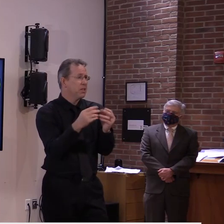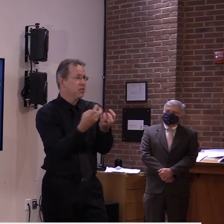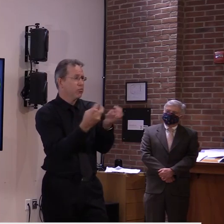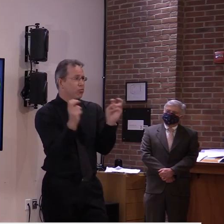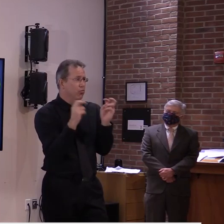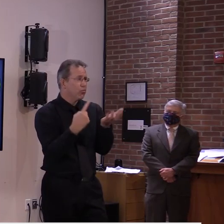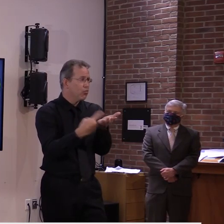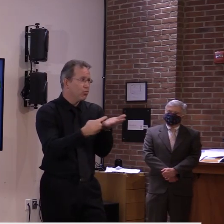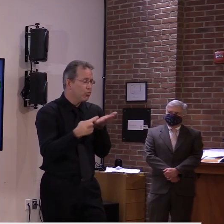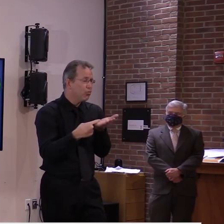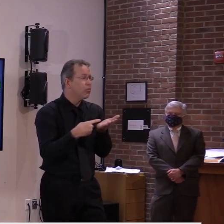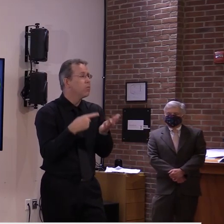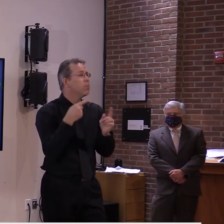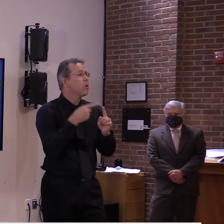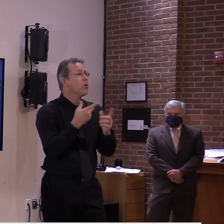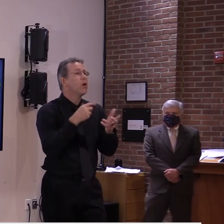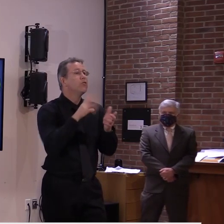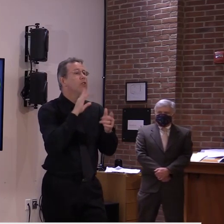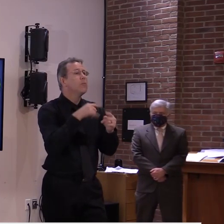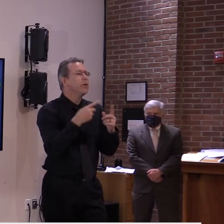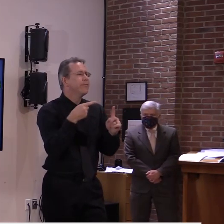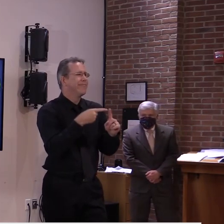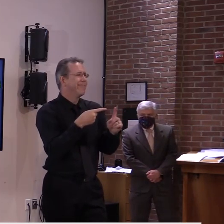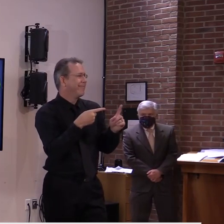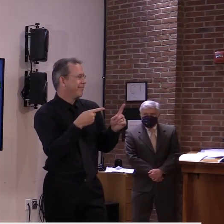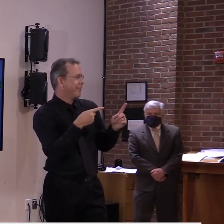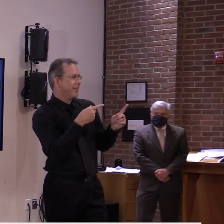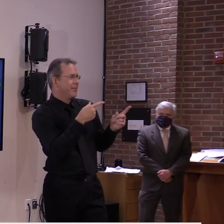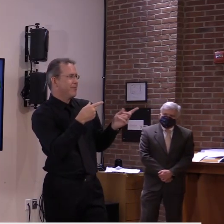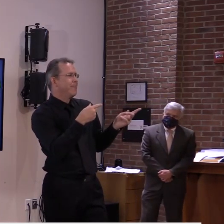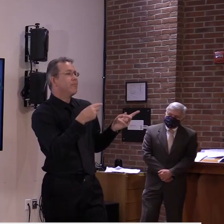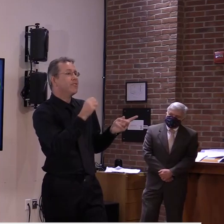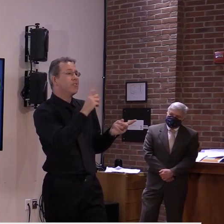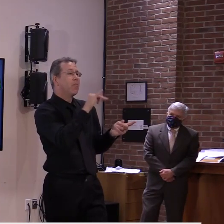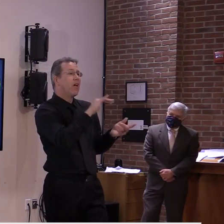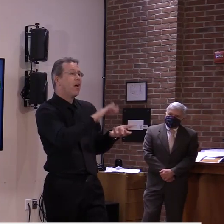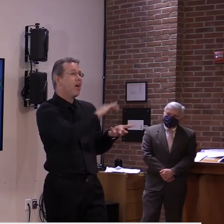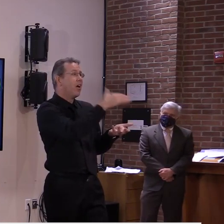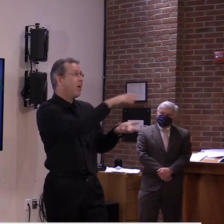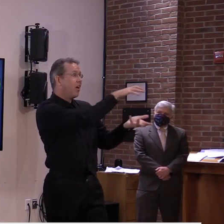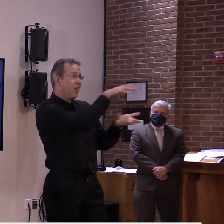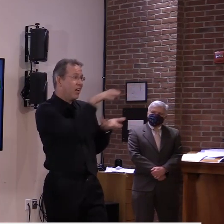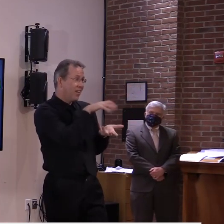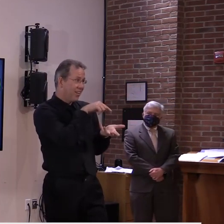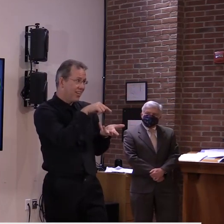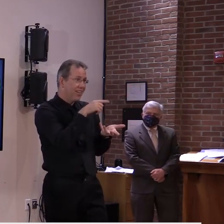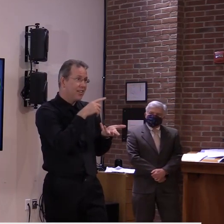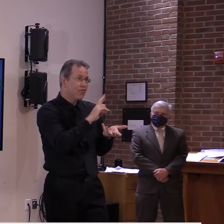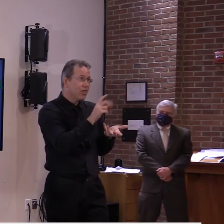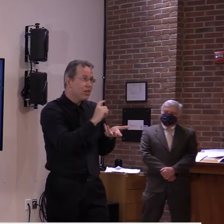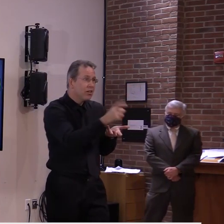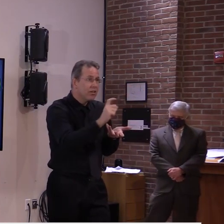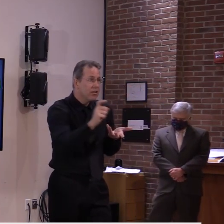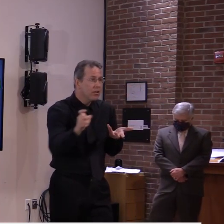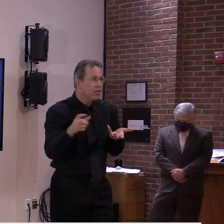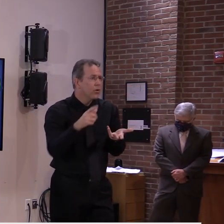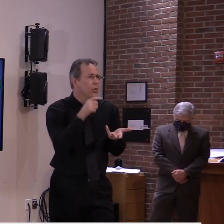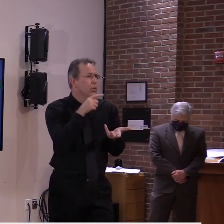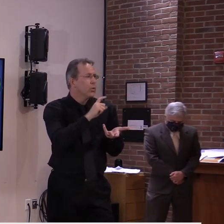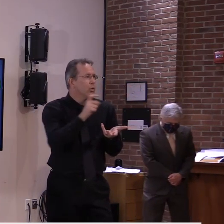they have in supply and inventory is going to be distributed to the states based